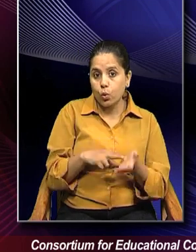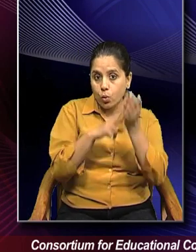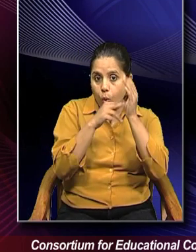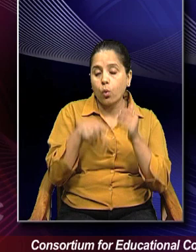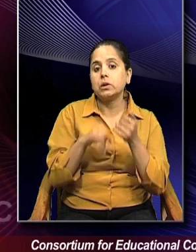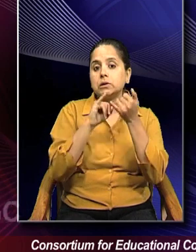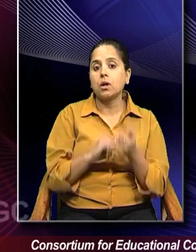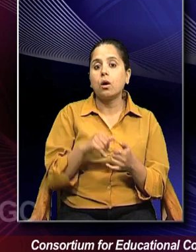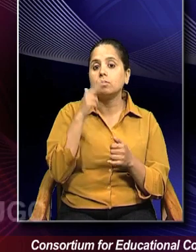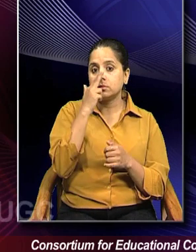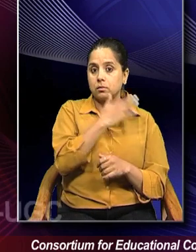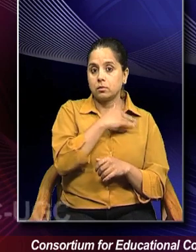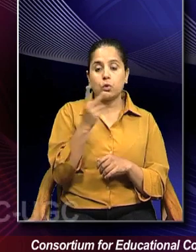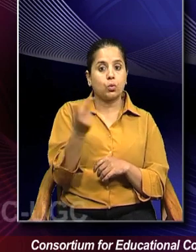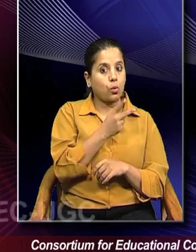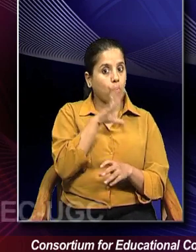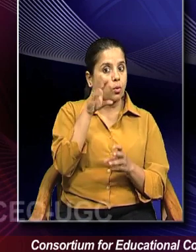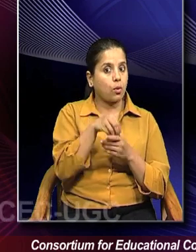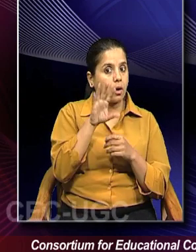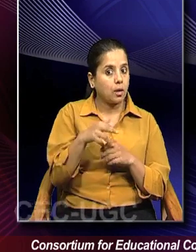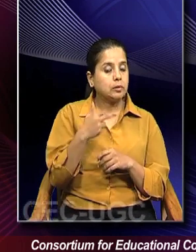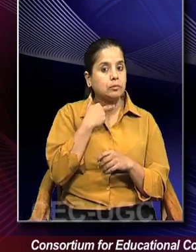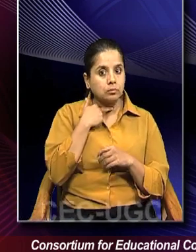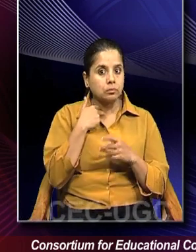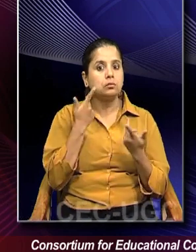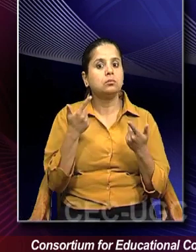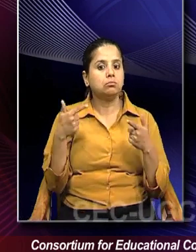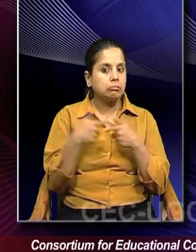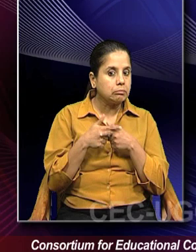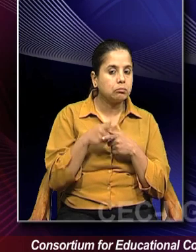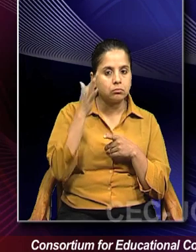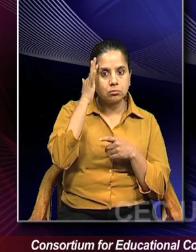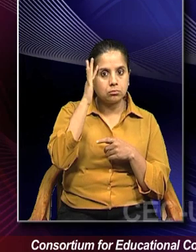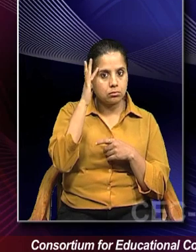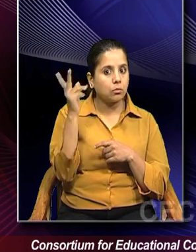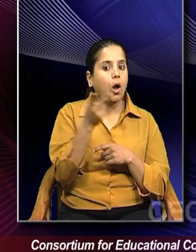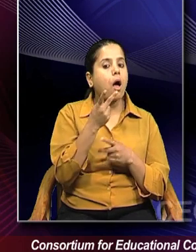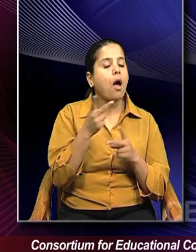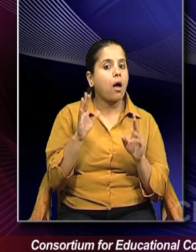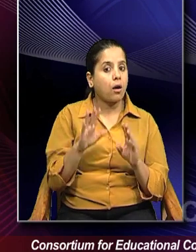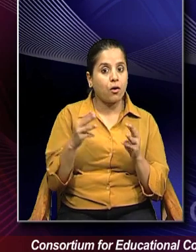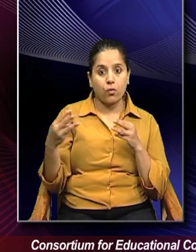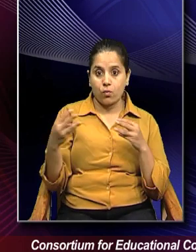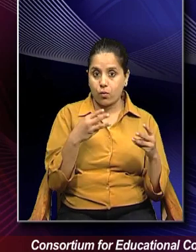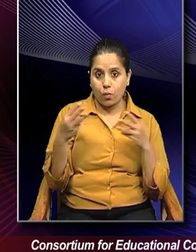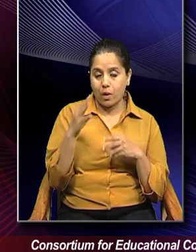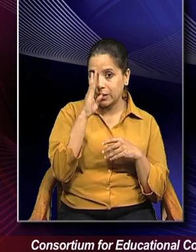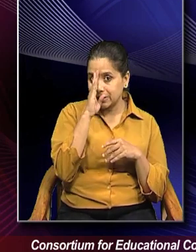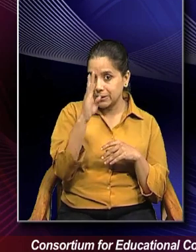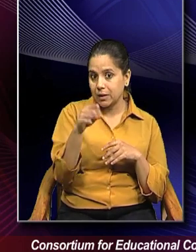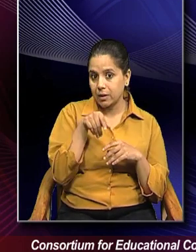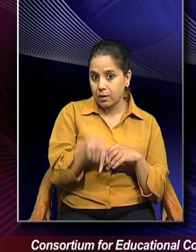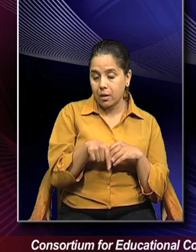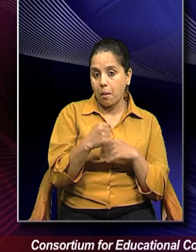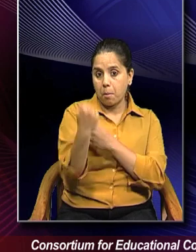two were involved in conflict and tension. So, although direct war between